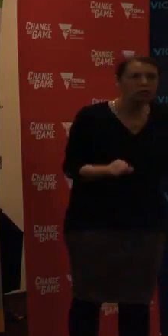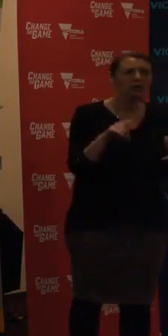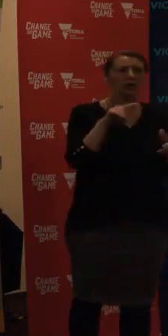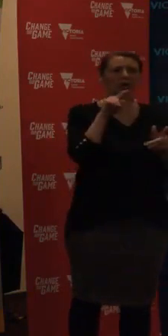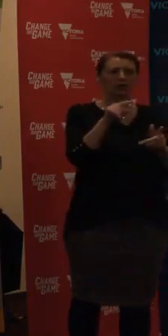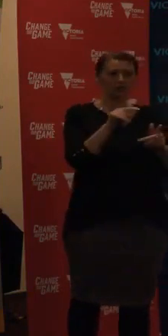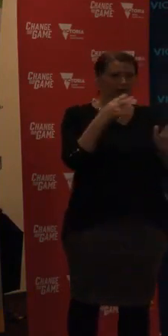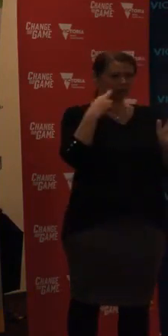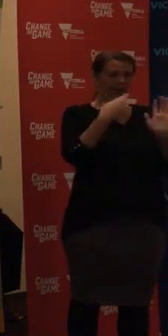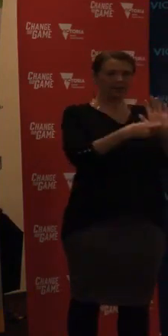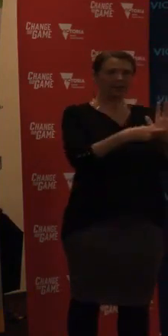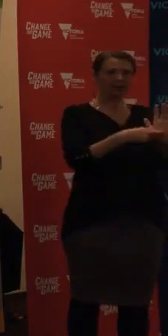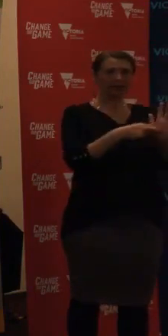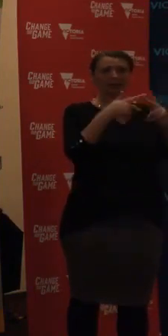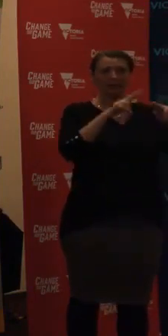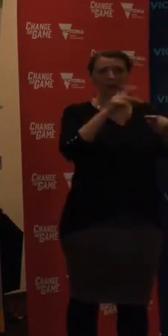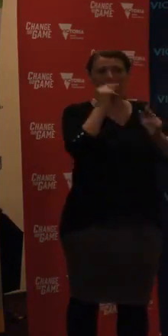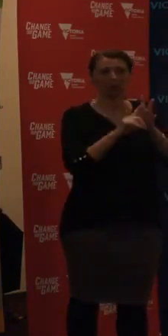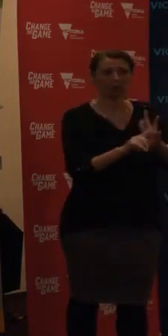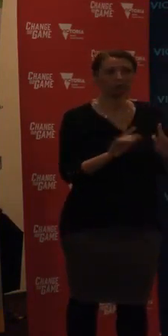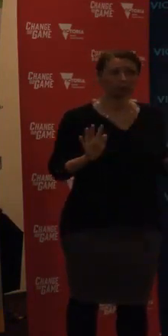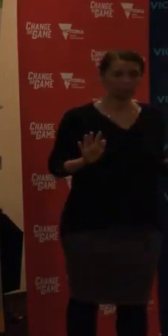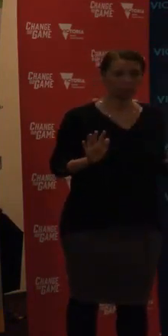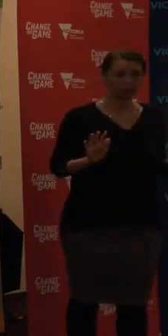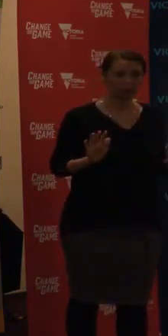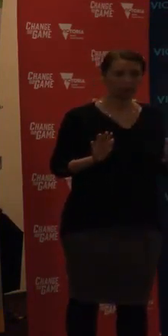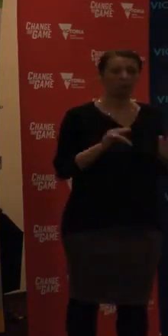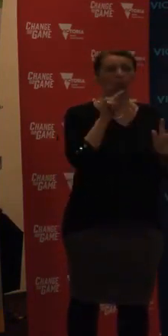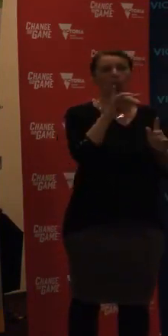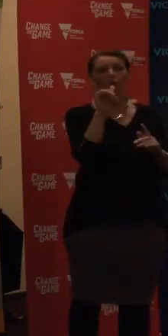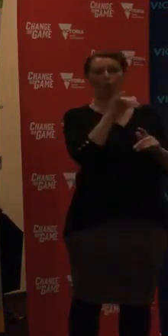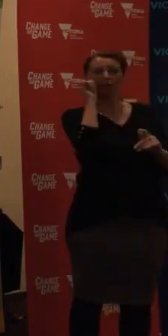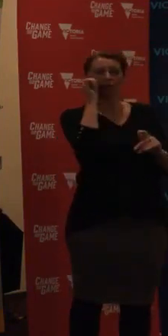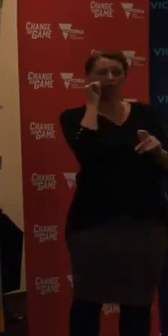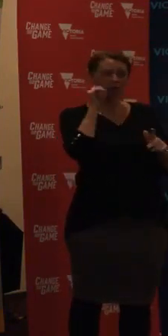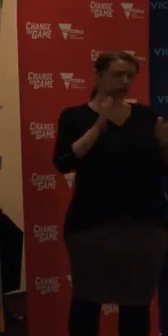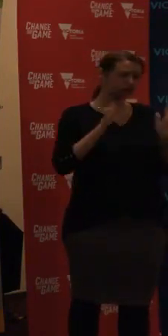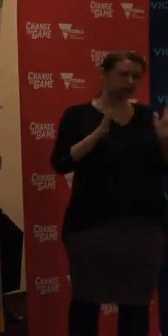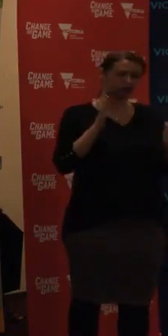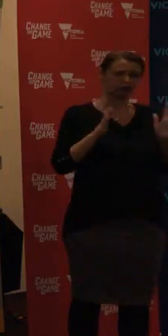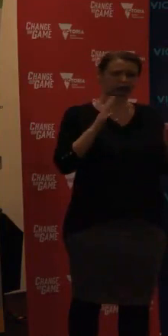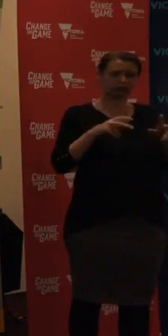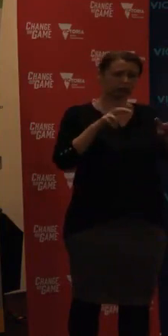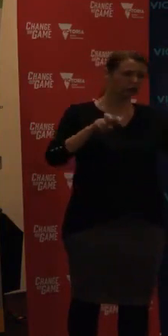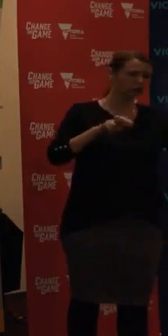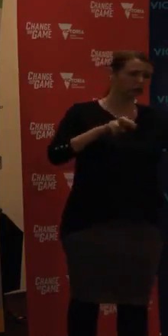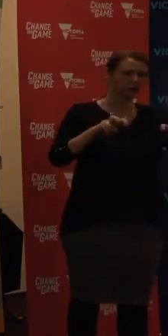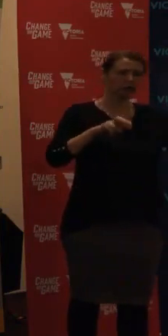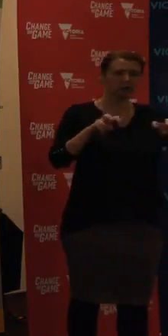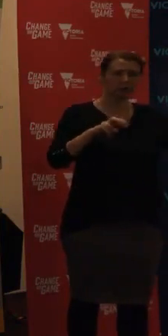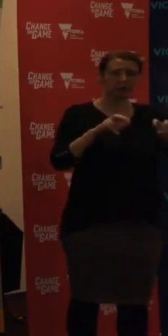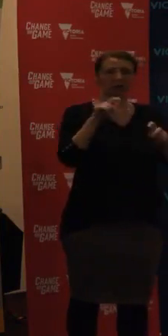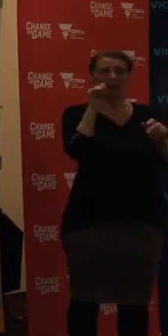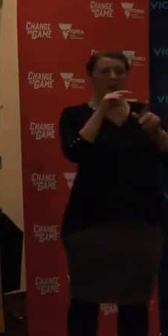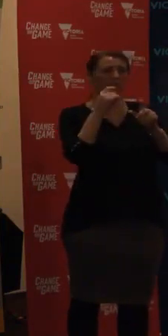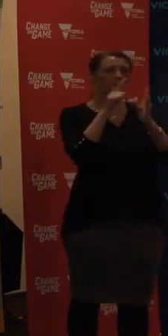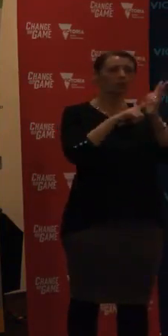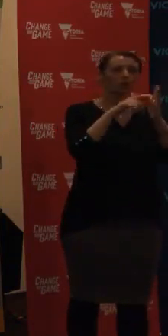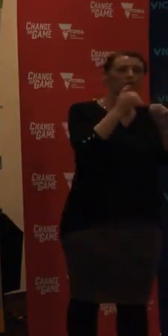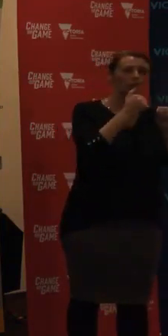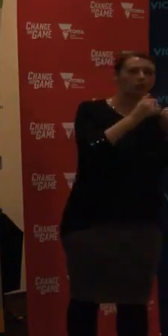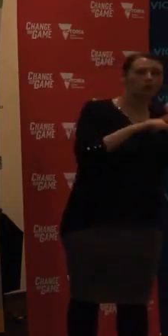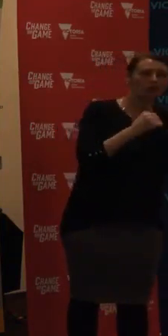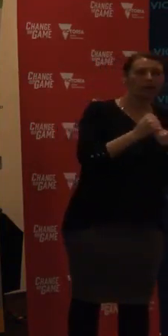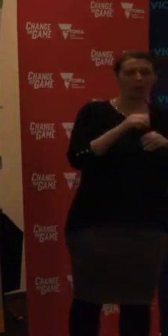pretty much recommended if you can do it. Or alternatively, we know that vigorous intensity aerobic physical activity, for example, jogging,